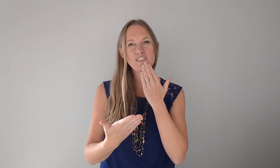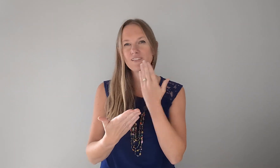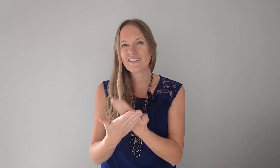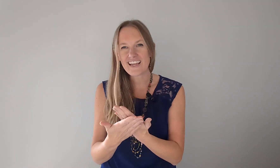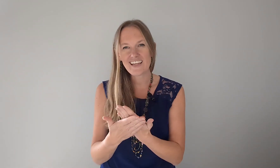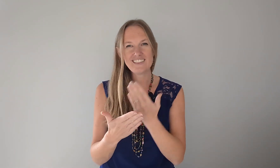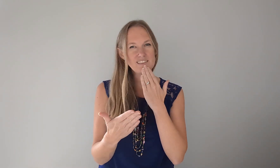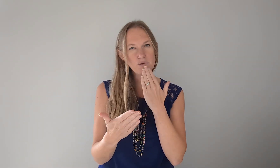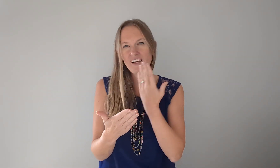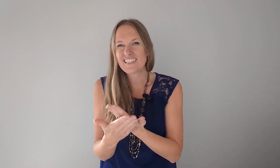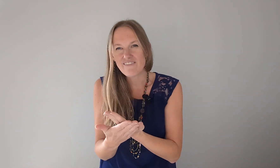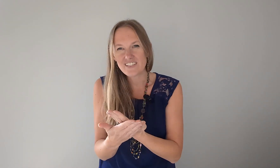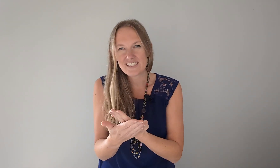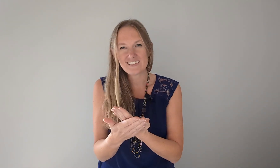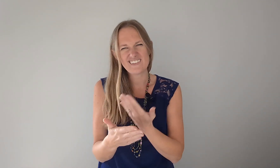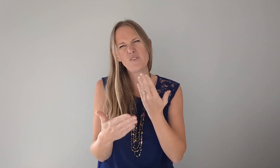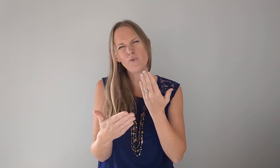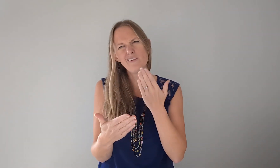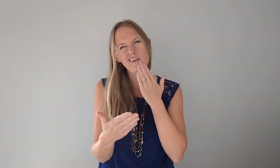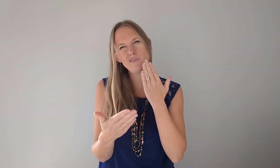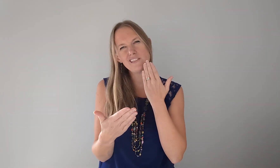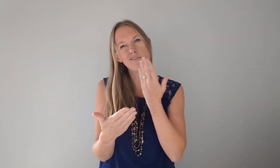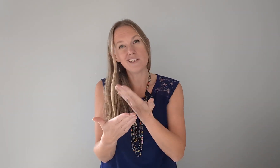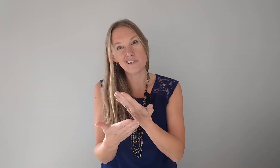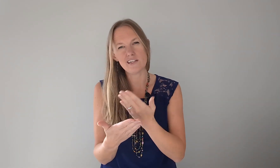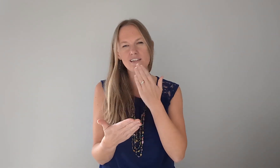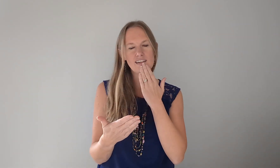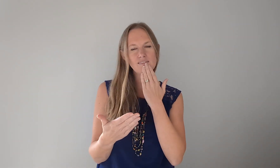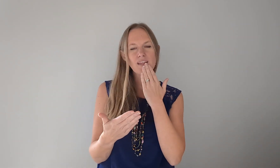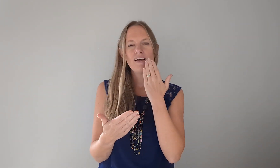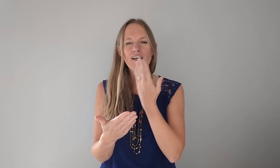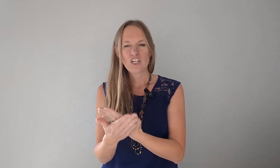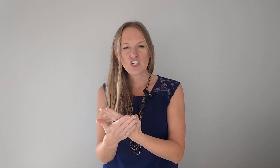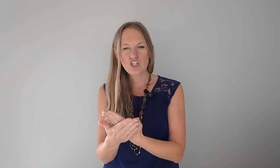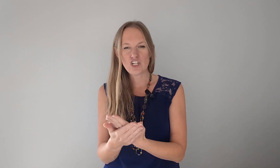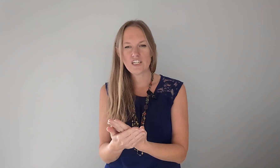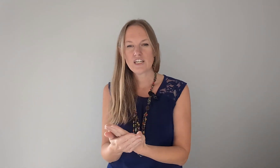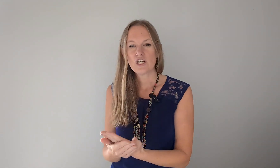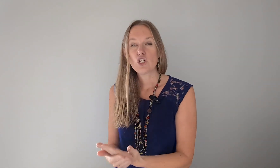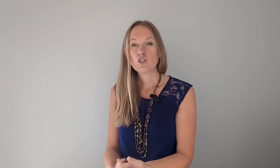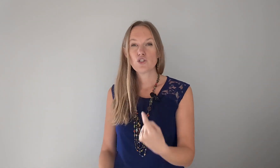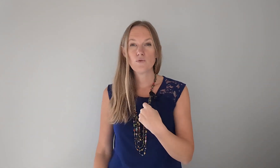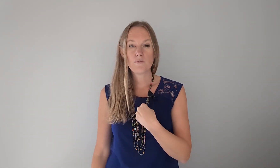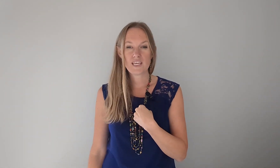into another hand, it just provides emphasis, like almost like really good. Yeah? Good to